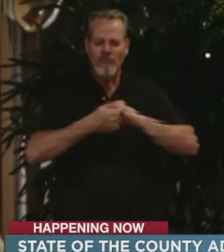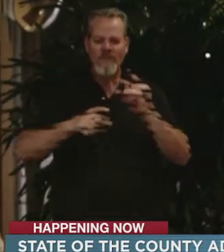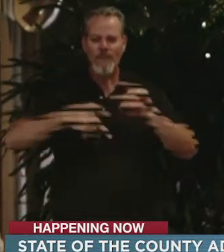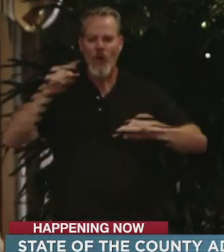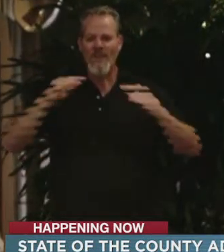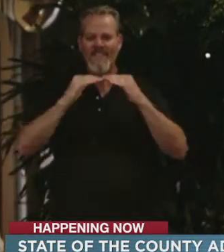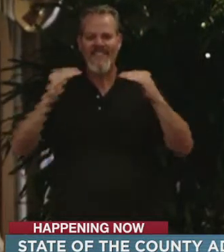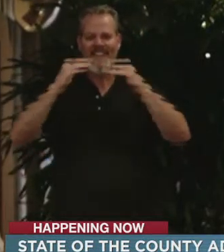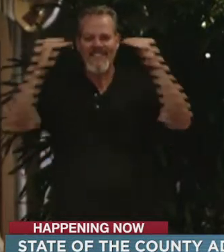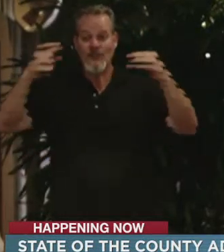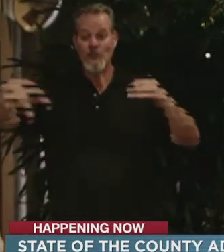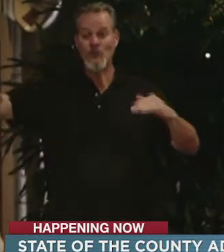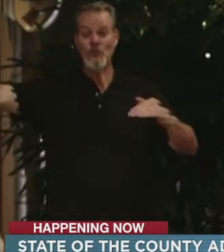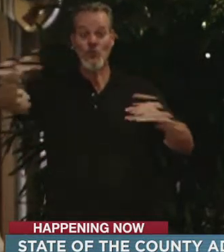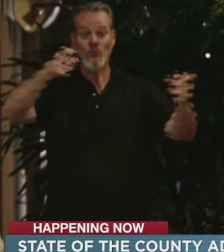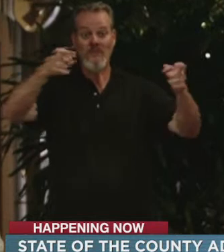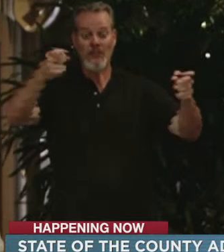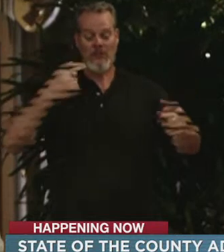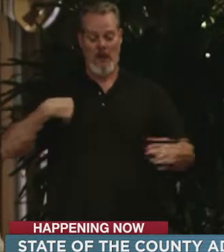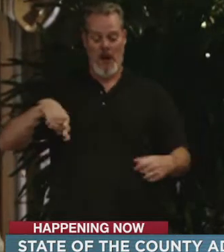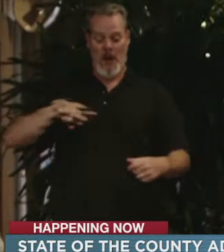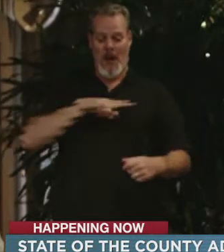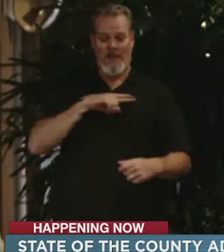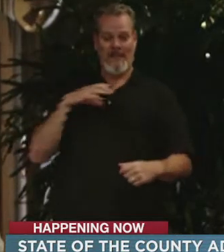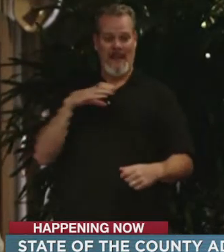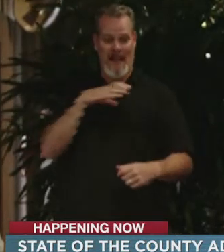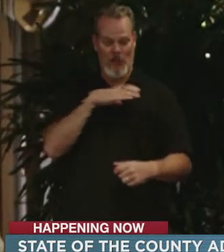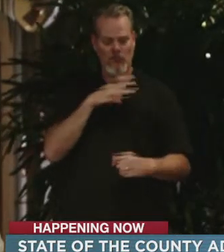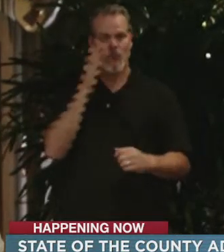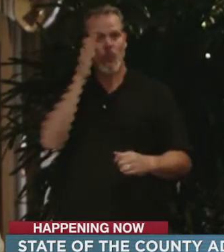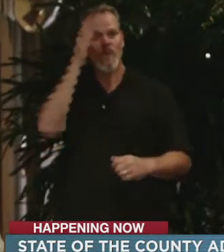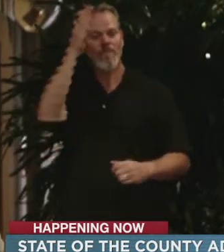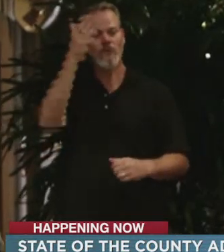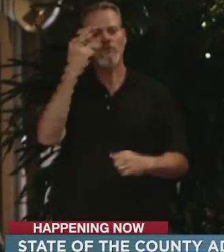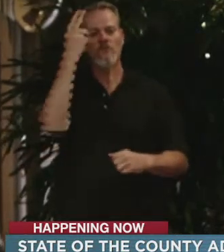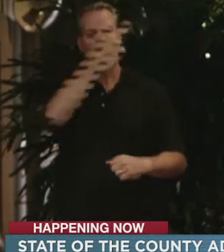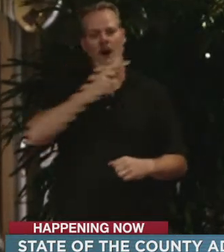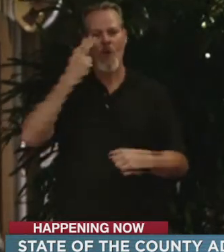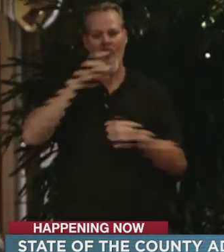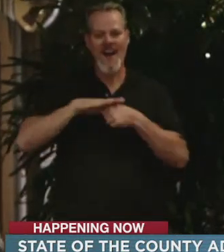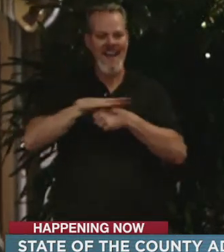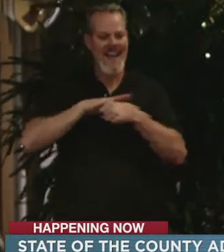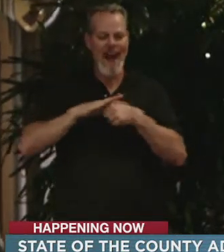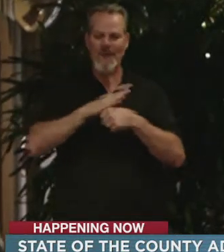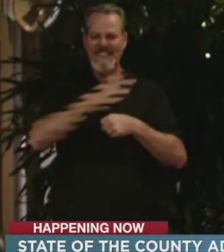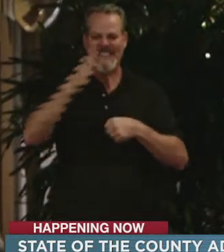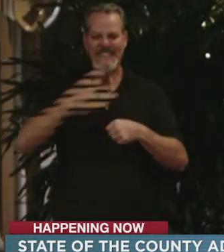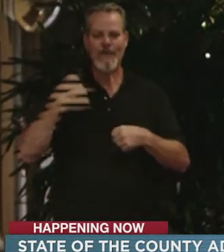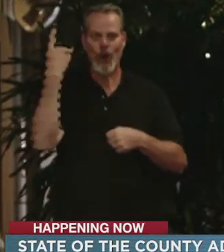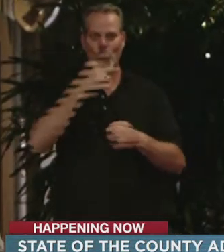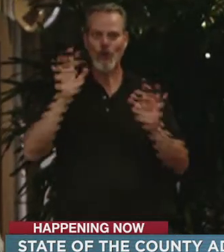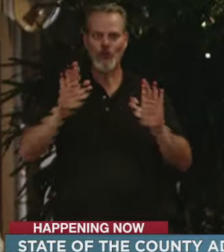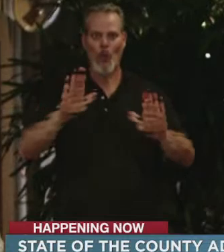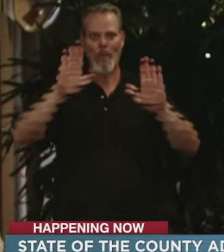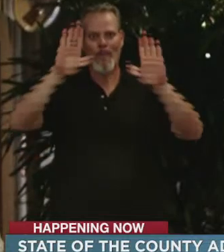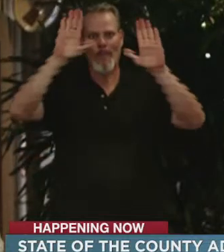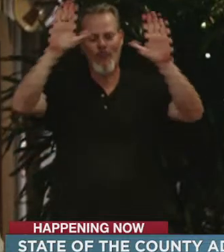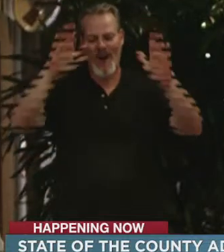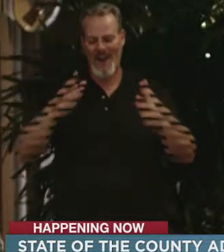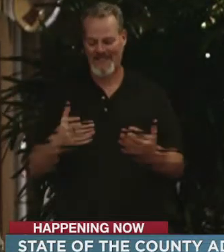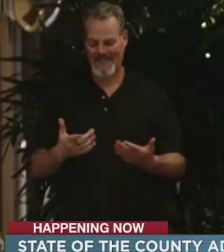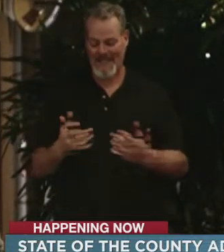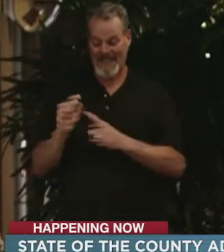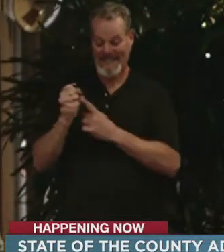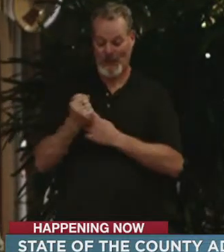and you folks in the administration, the future of Hawaii County has never looked so bright. And the state of this county